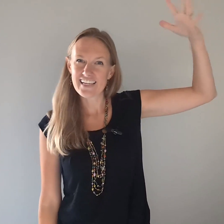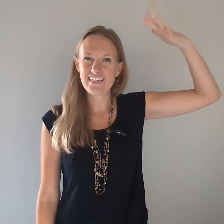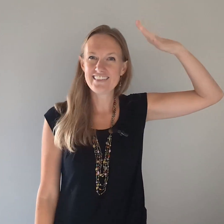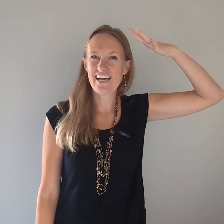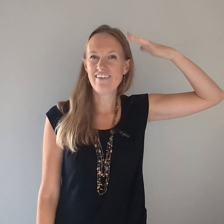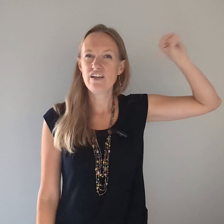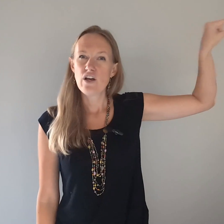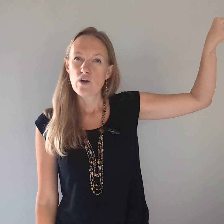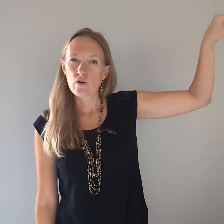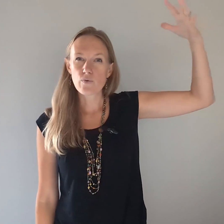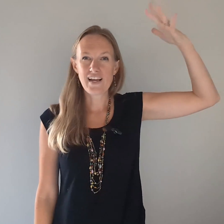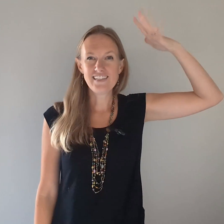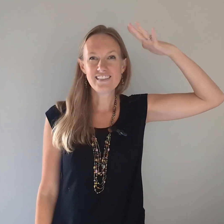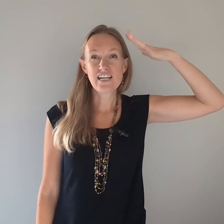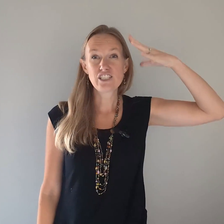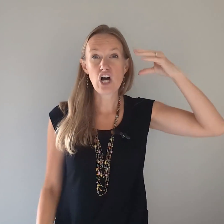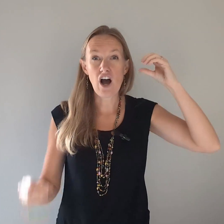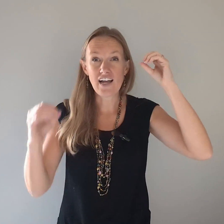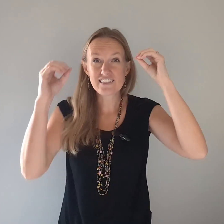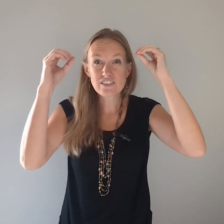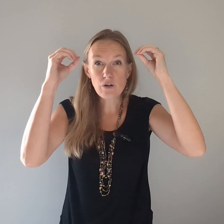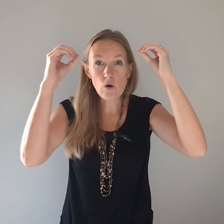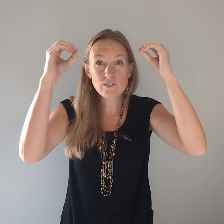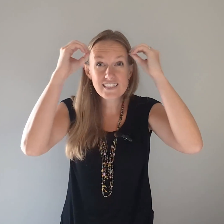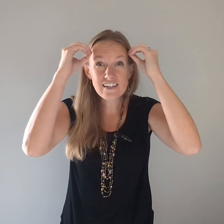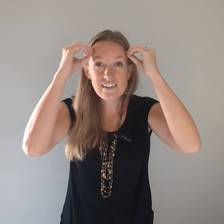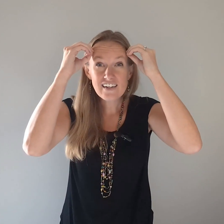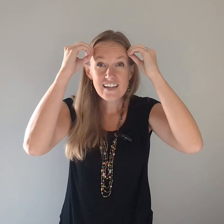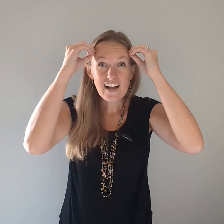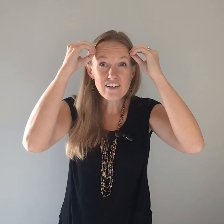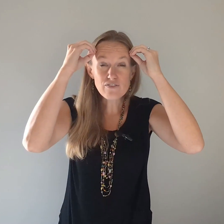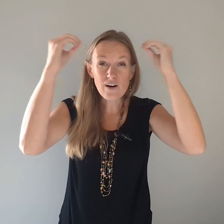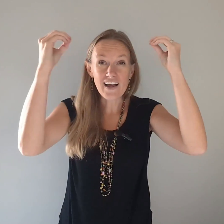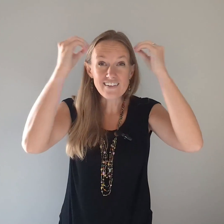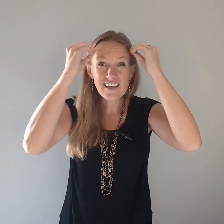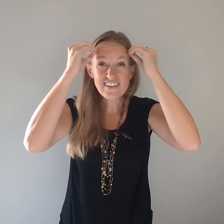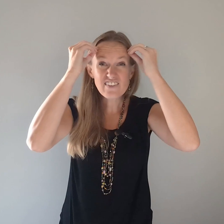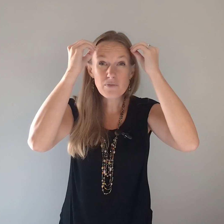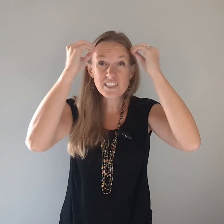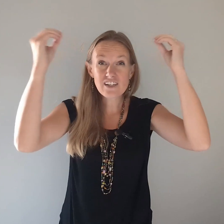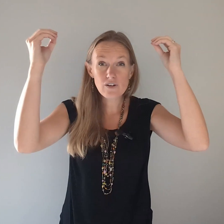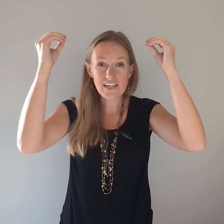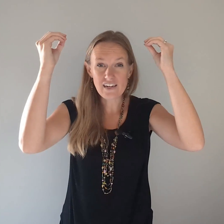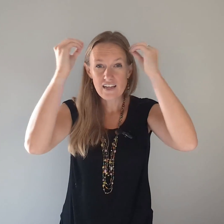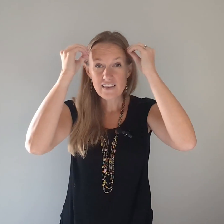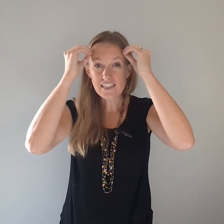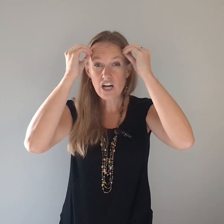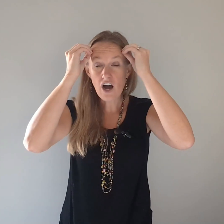cascade it down. Grace taught. So your O is here at your forehead. Okay, information going in. That